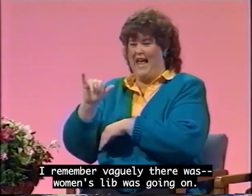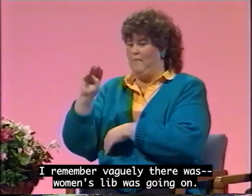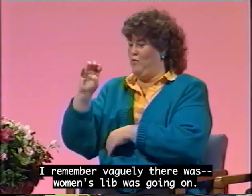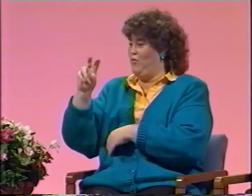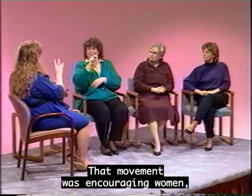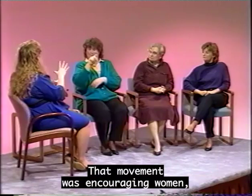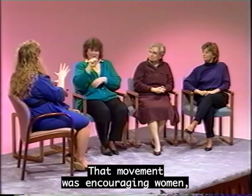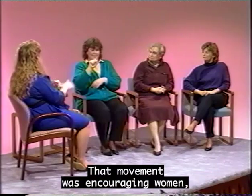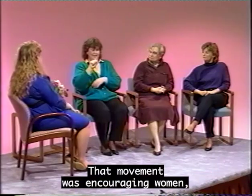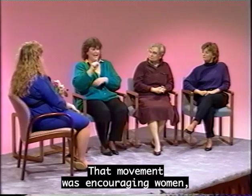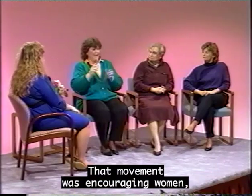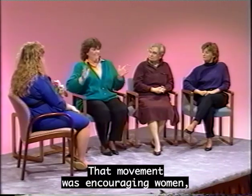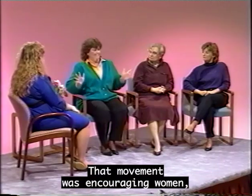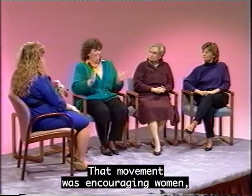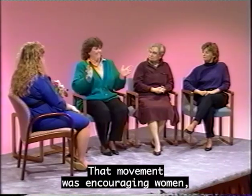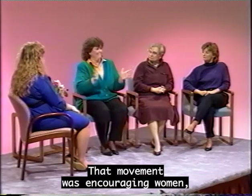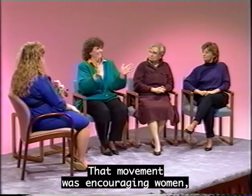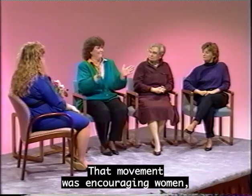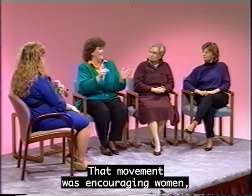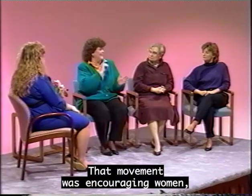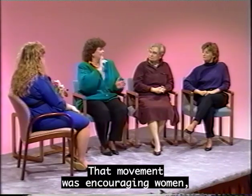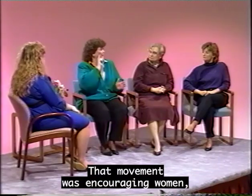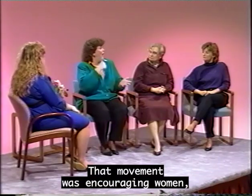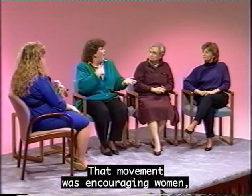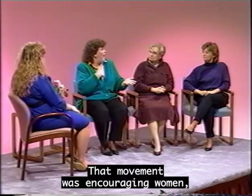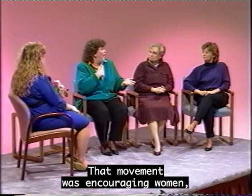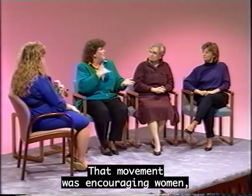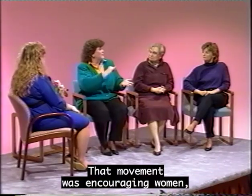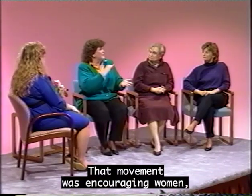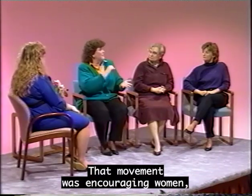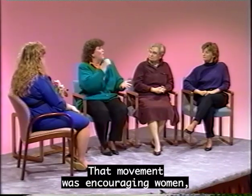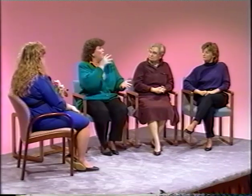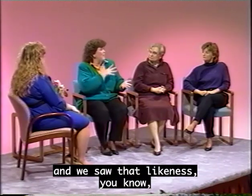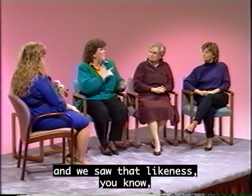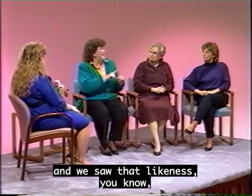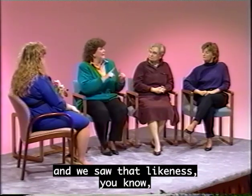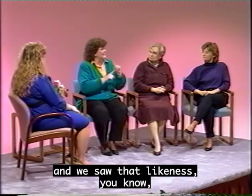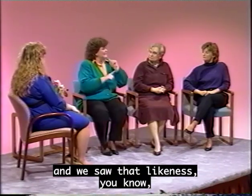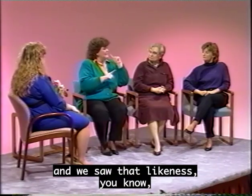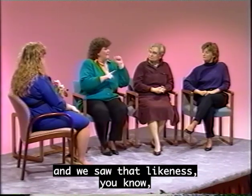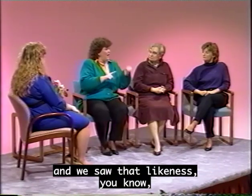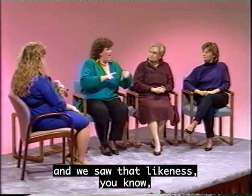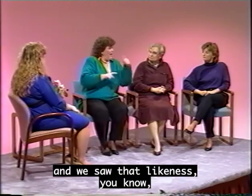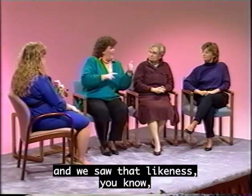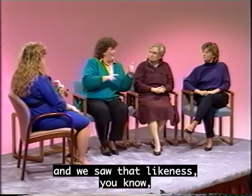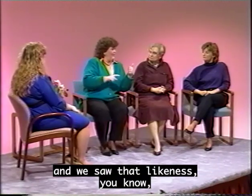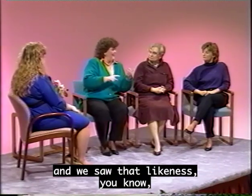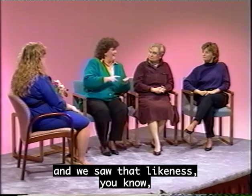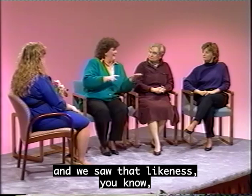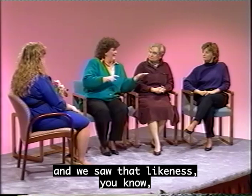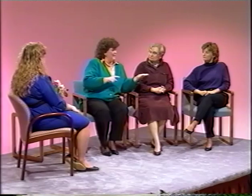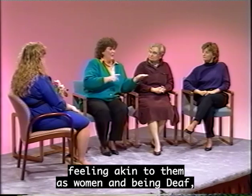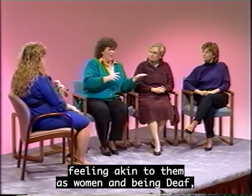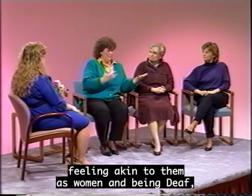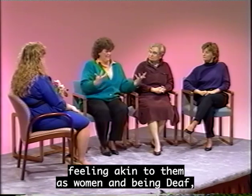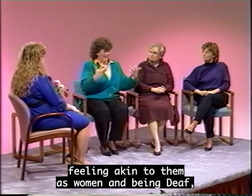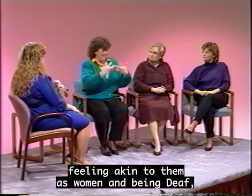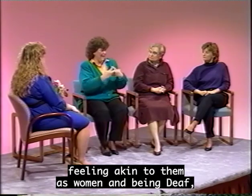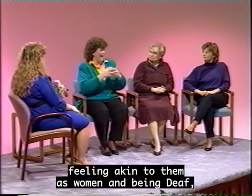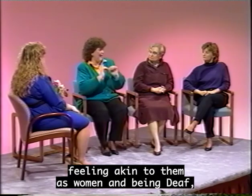on. That movement was encouraging women, and we saw that likeness, feeling akin